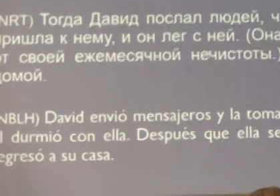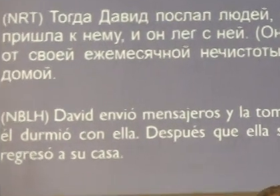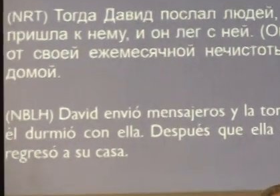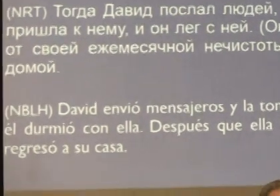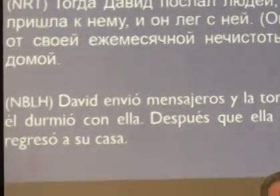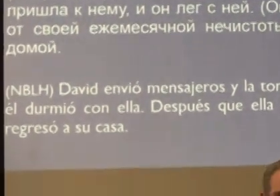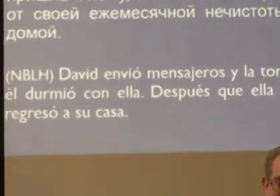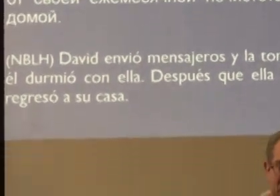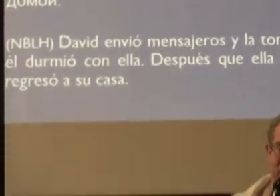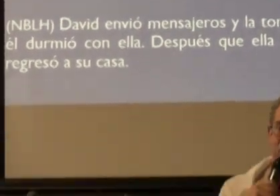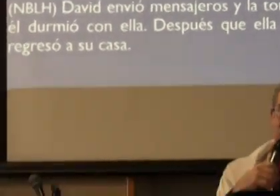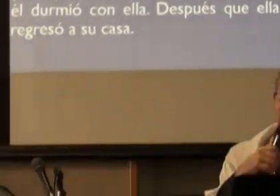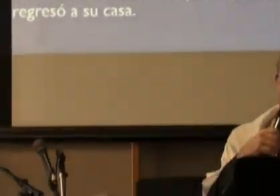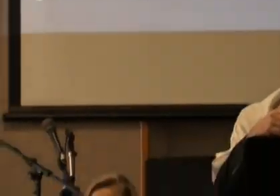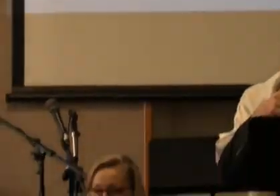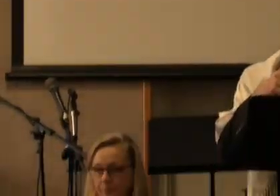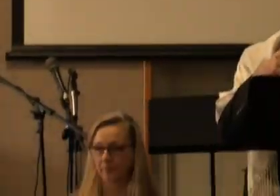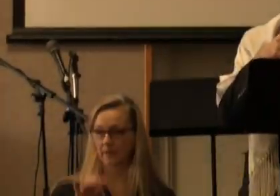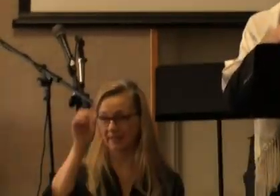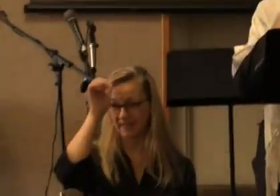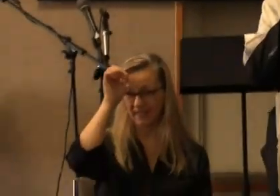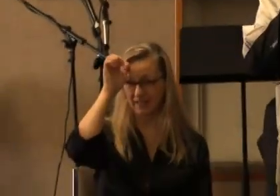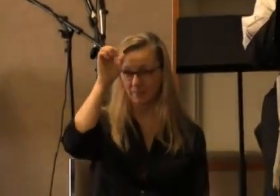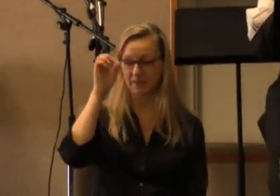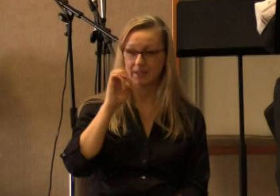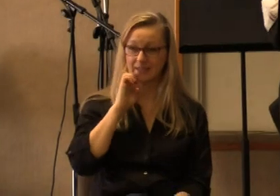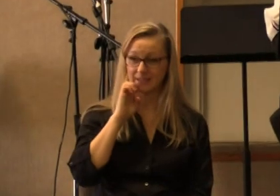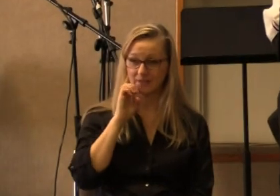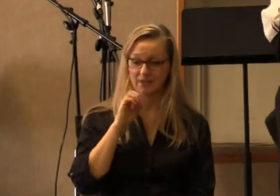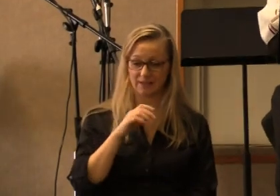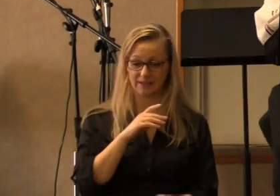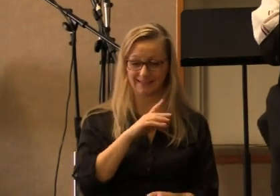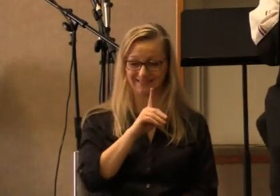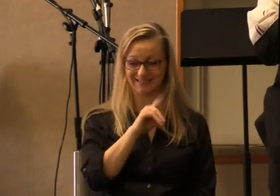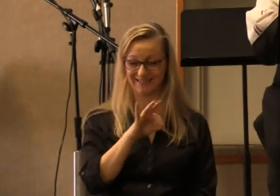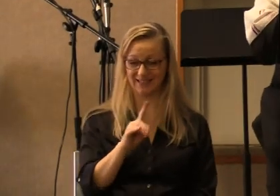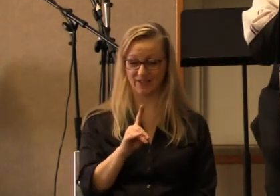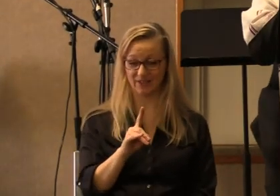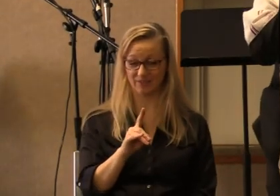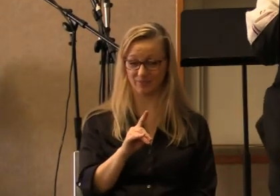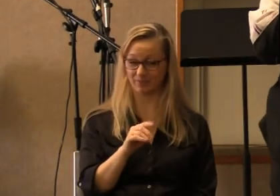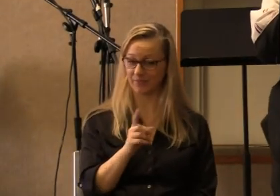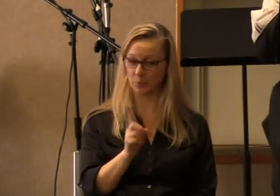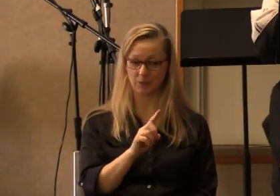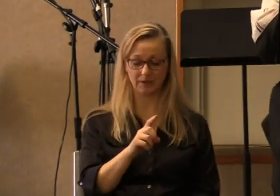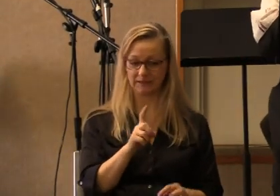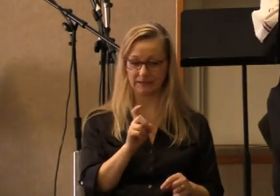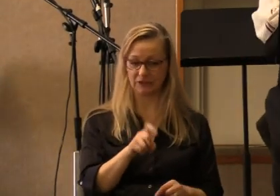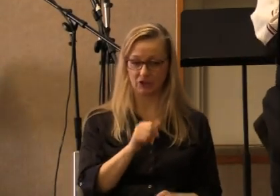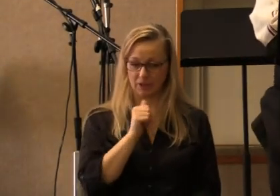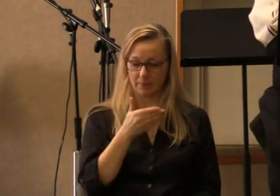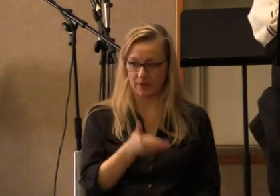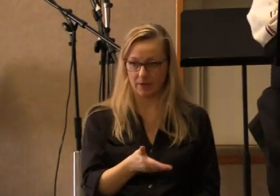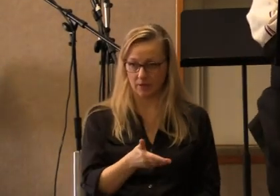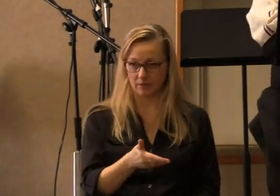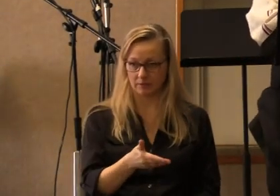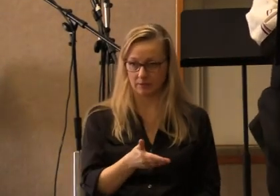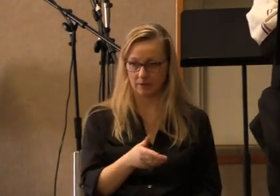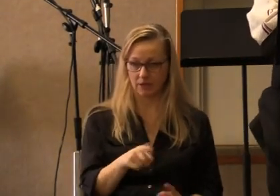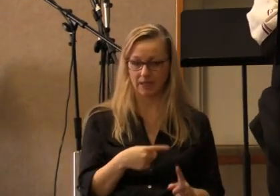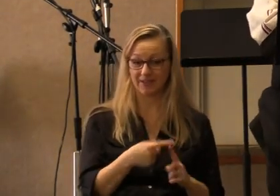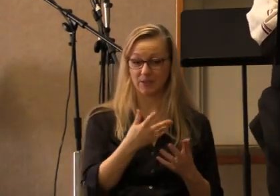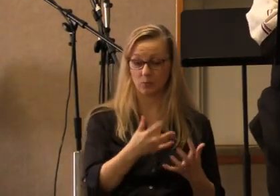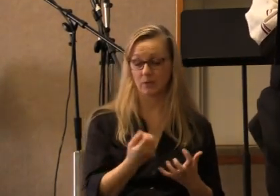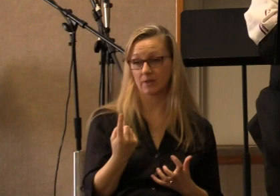Eve, David was somewhere he shouldn't have been, wanting something he should not have wanted, and the results were